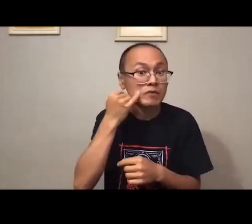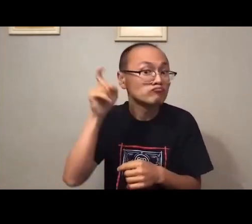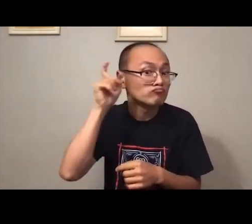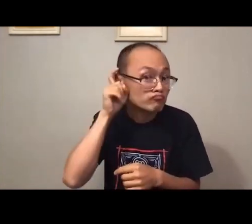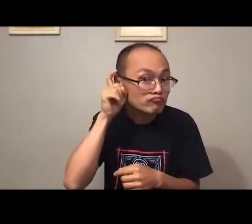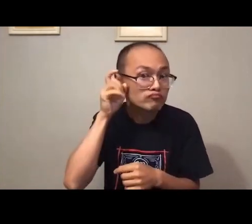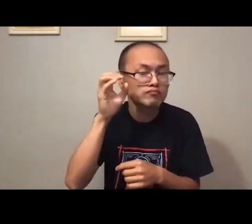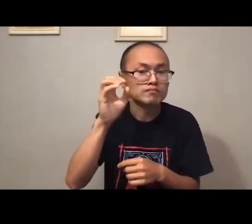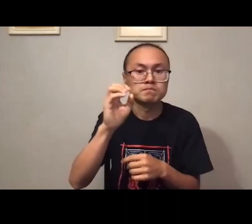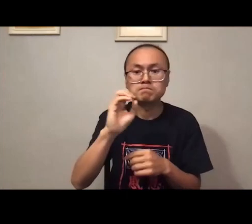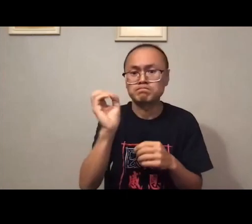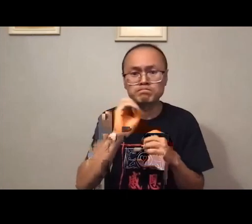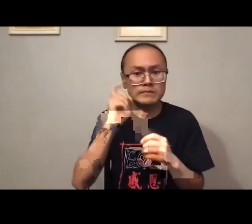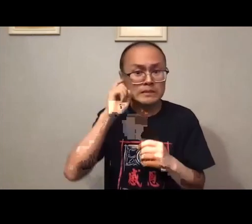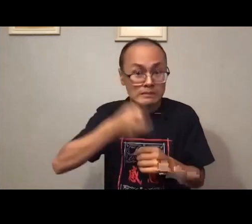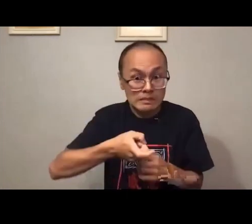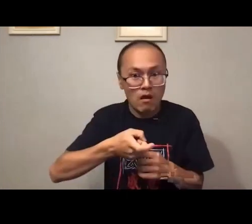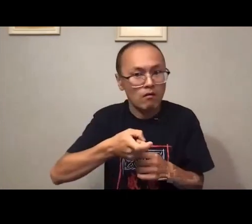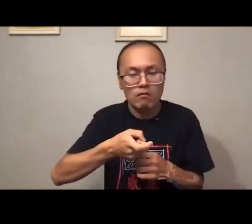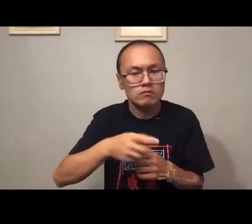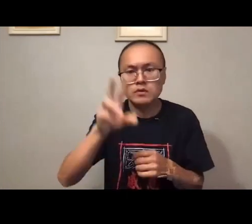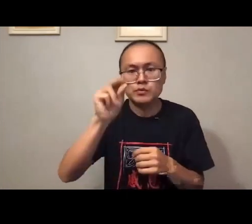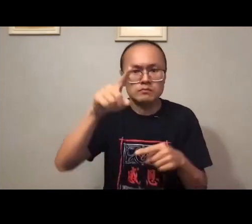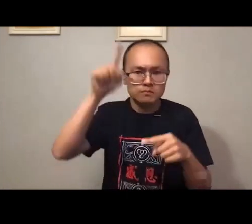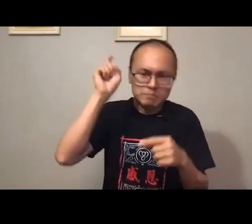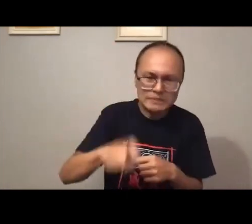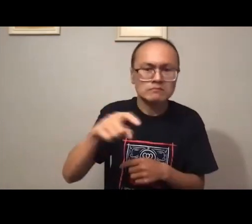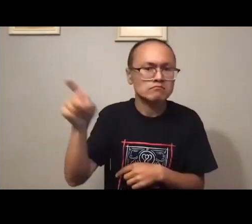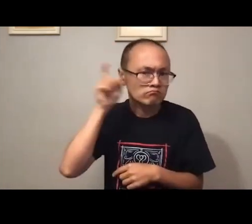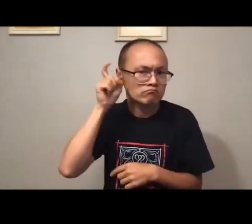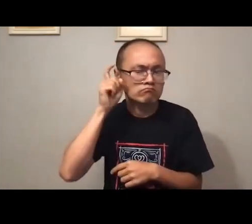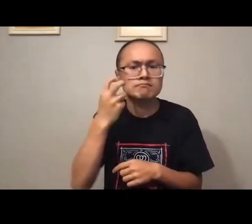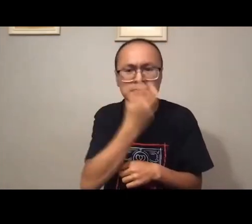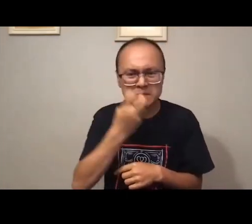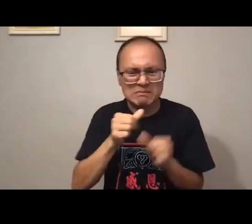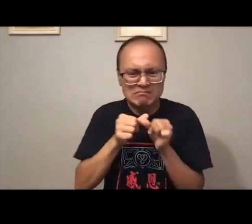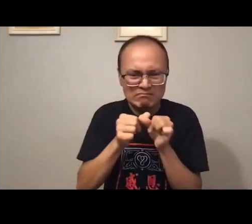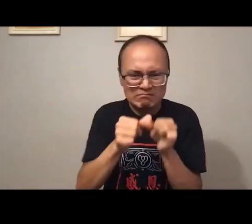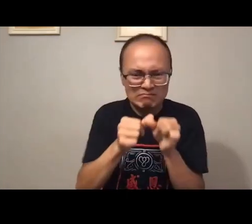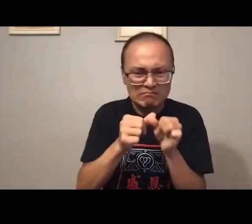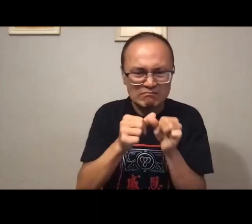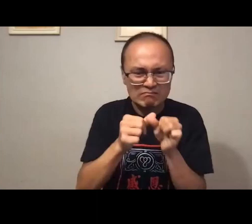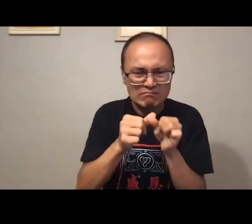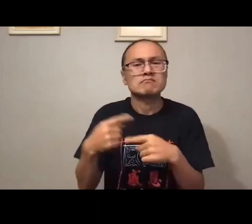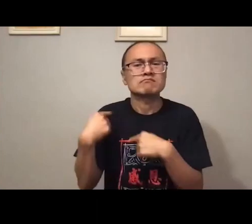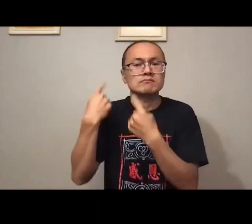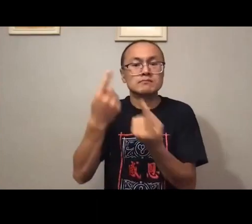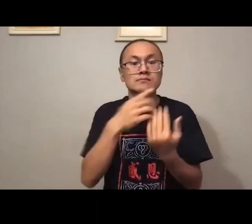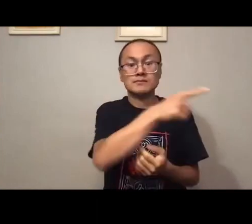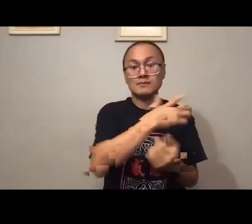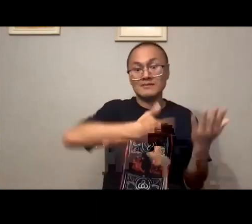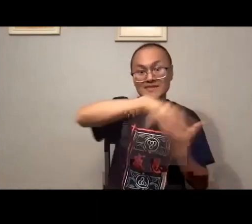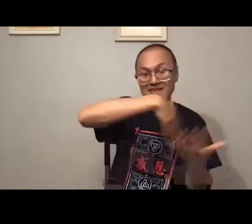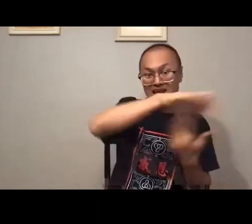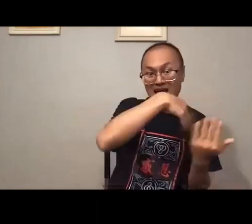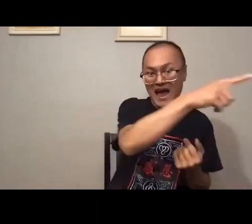and speech reading with a hearing aid, if I took my hearing aid off, it was hard for